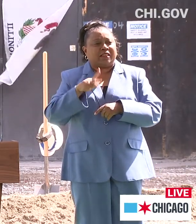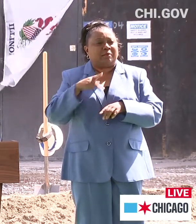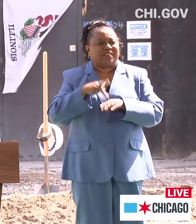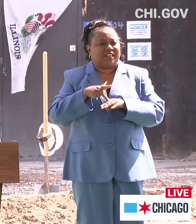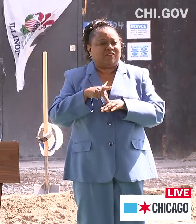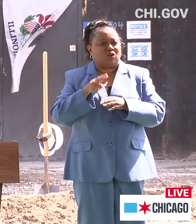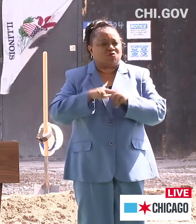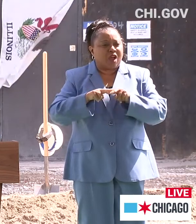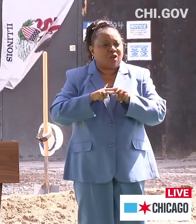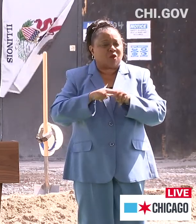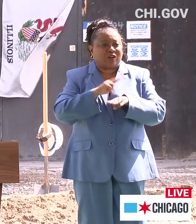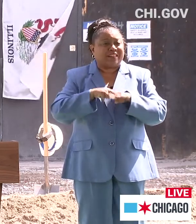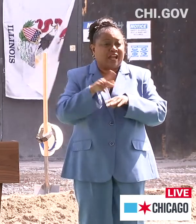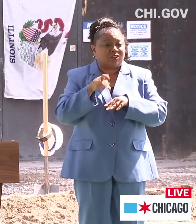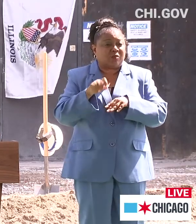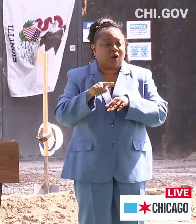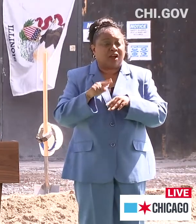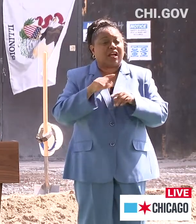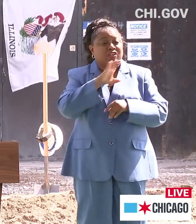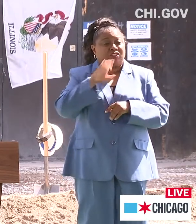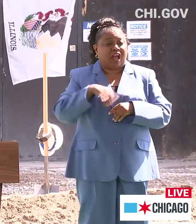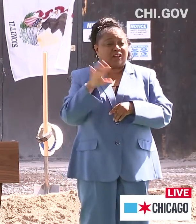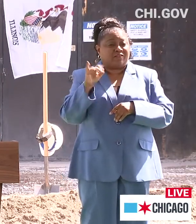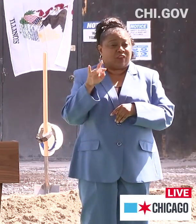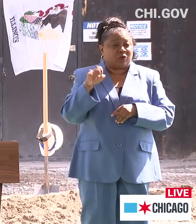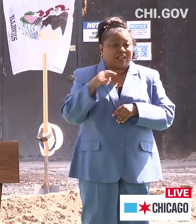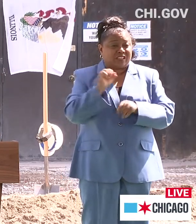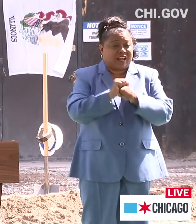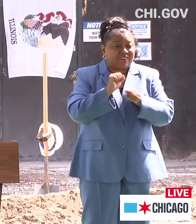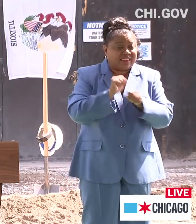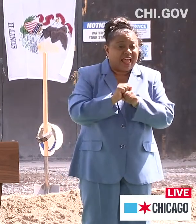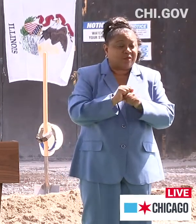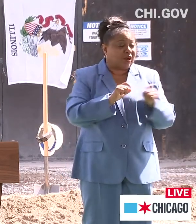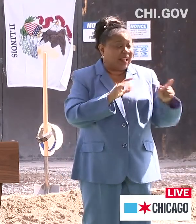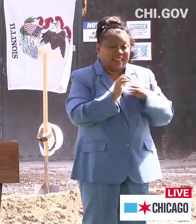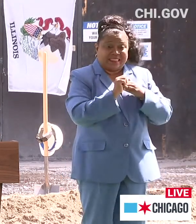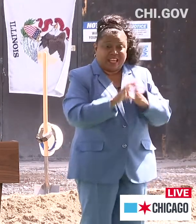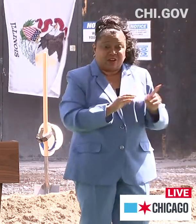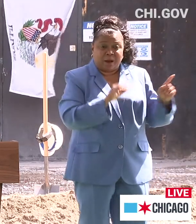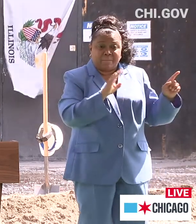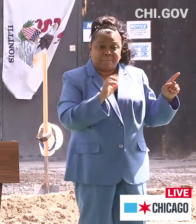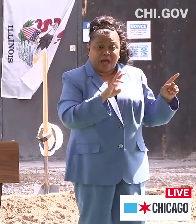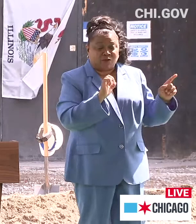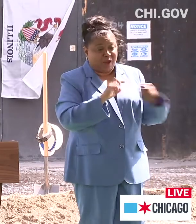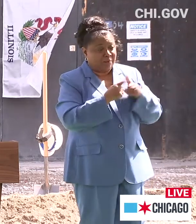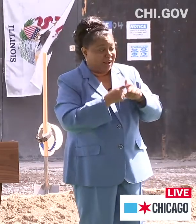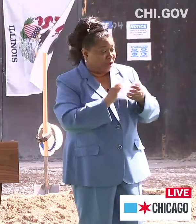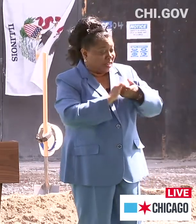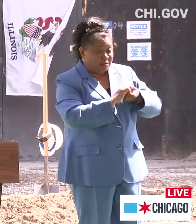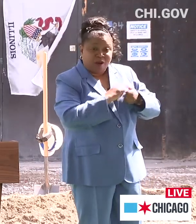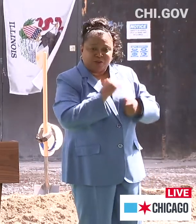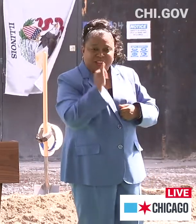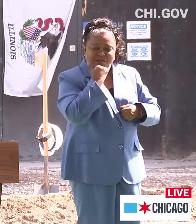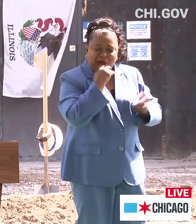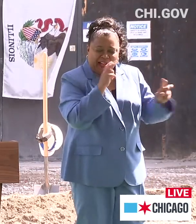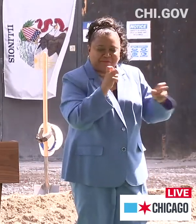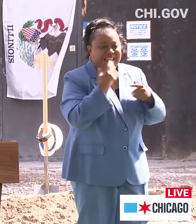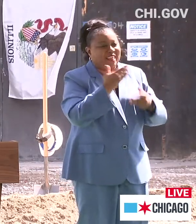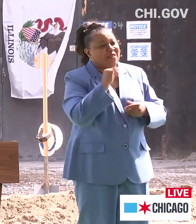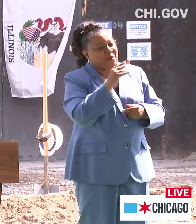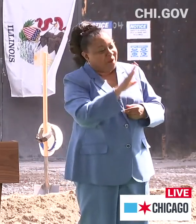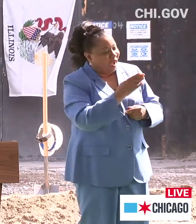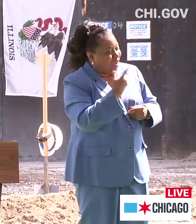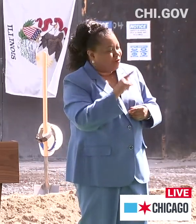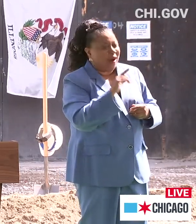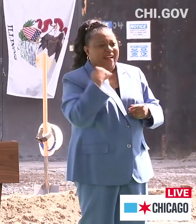Park Foundation, Chicago Federation of Labor leader Bob Reiter, my friend and partner in crime. Thank you, Bob,